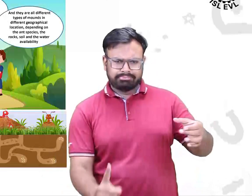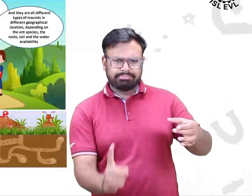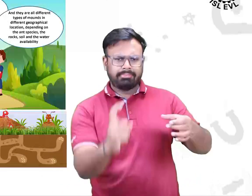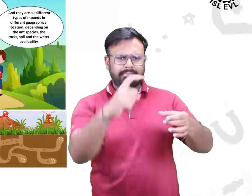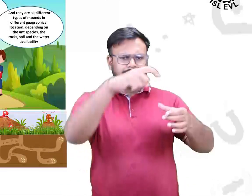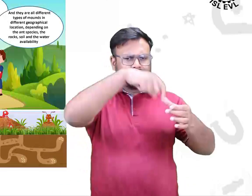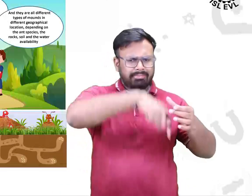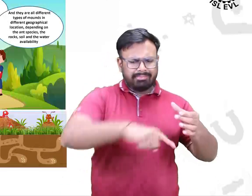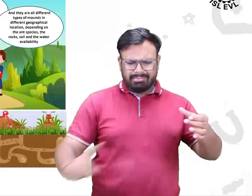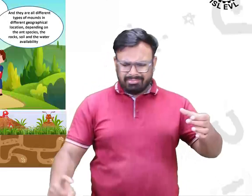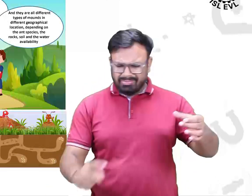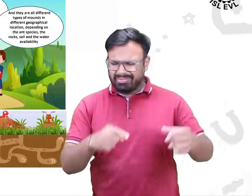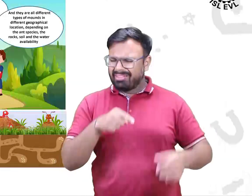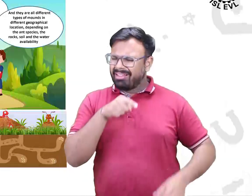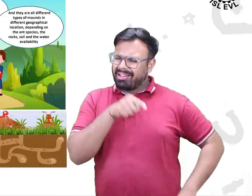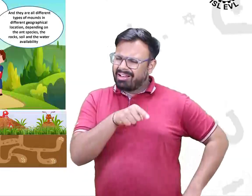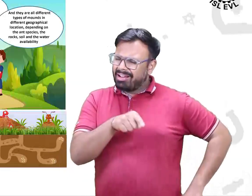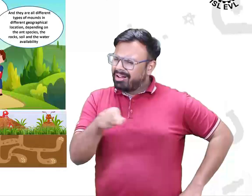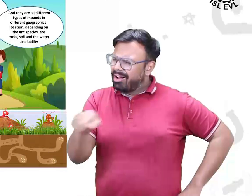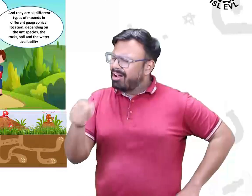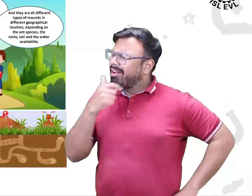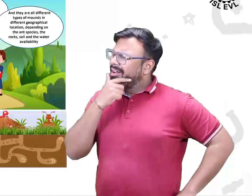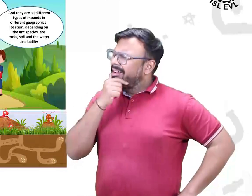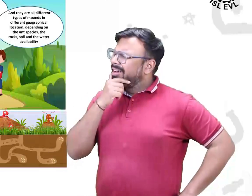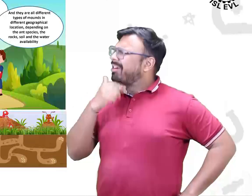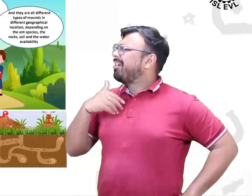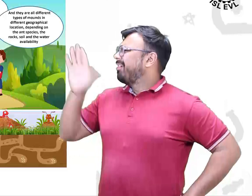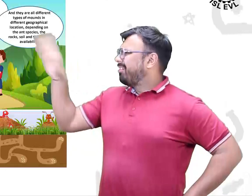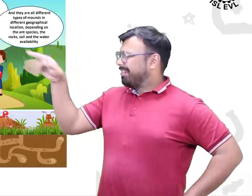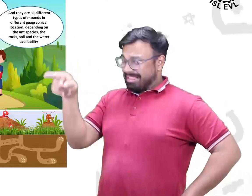tell us more about it.